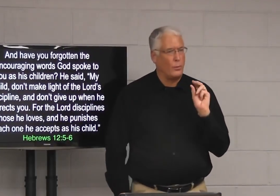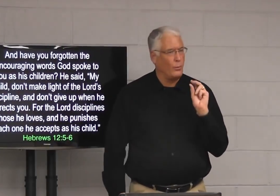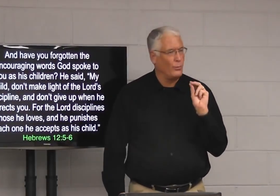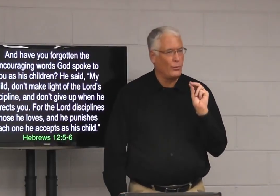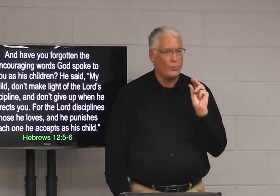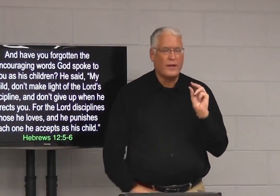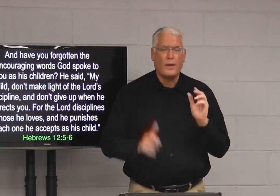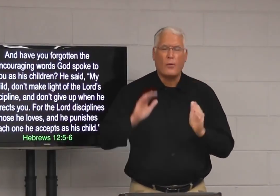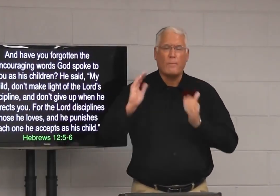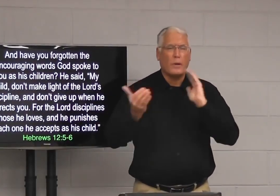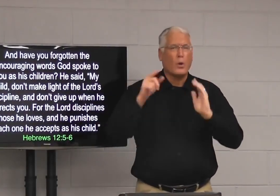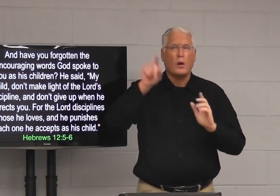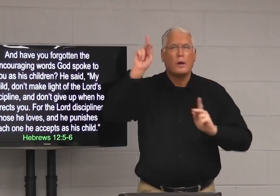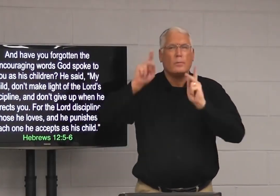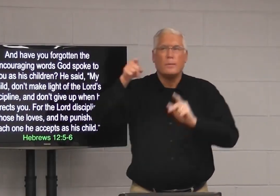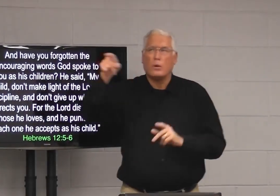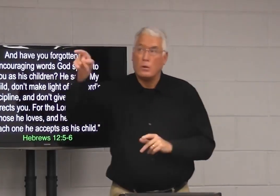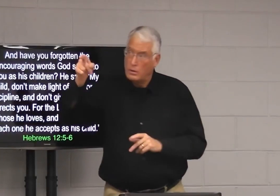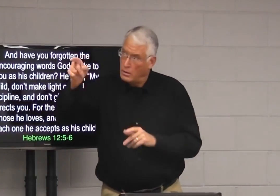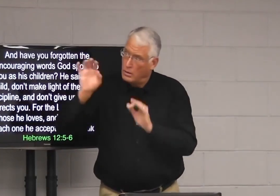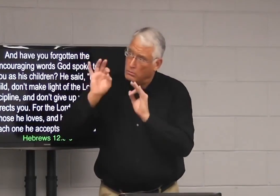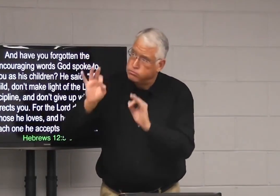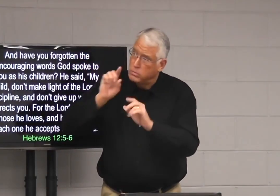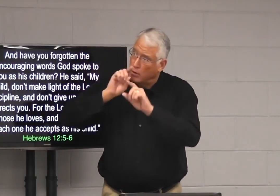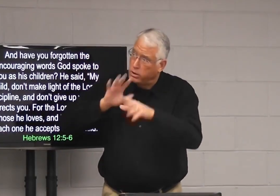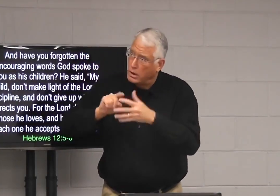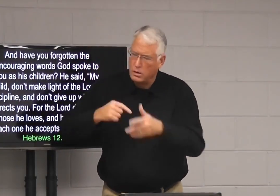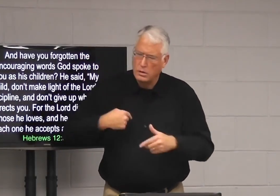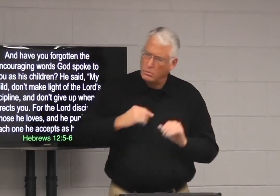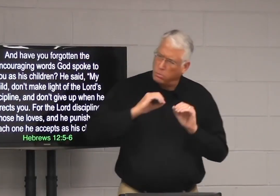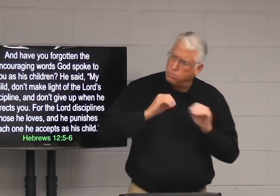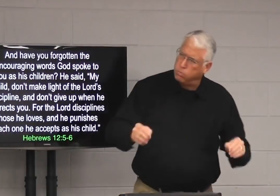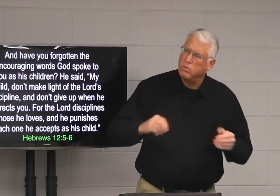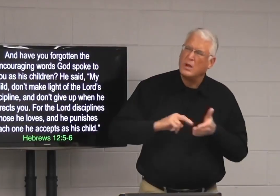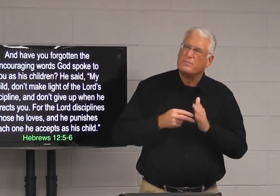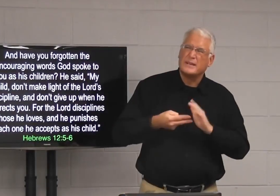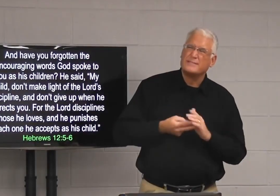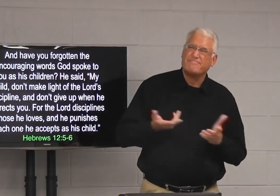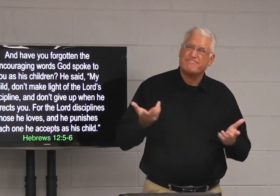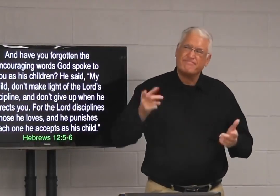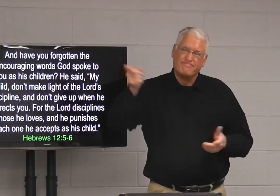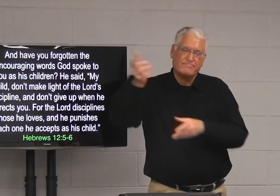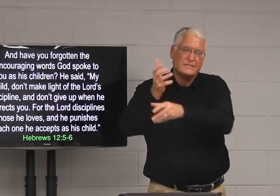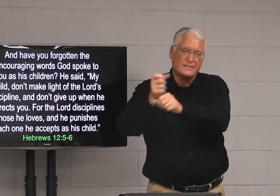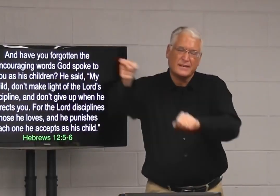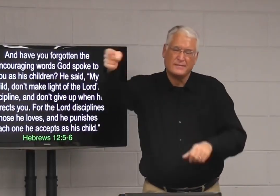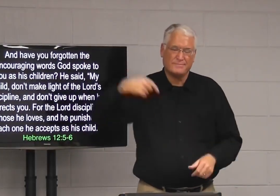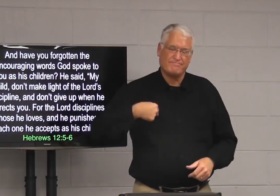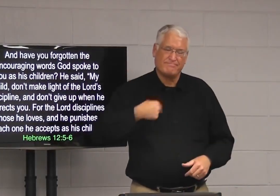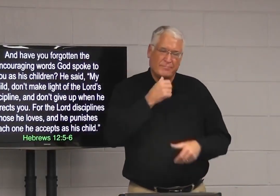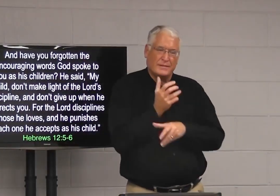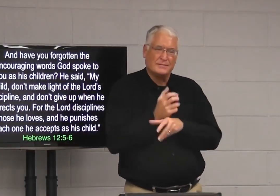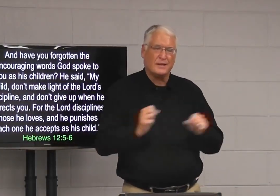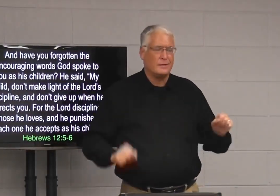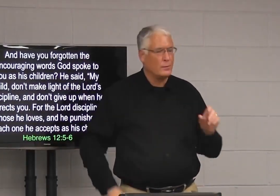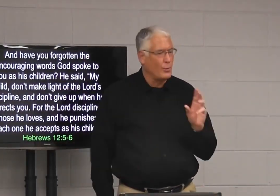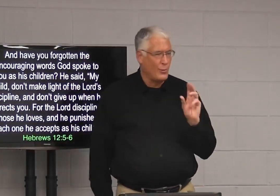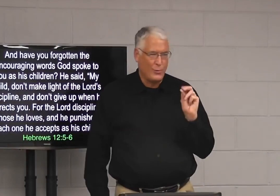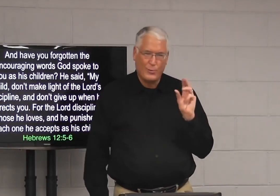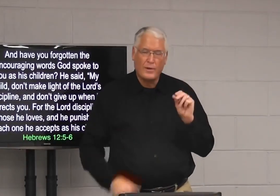as a sign of salvation. When you compare yourself to other people and their blessings, it means that they're saved and